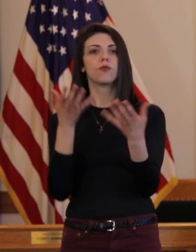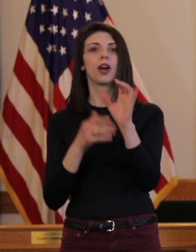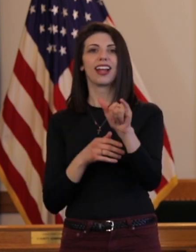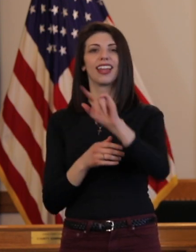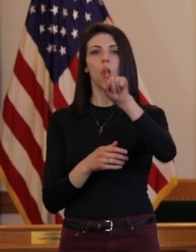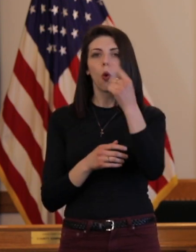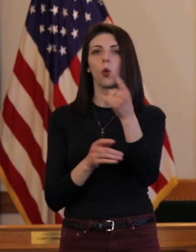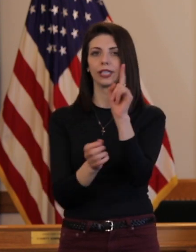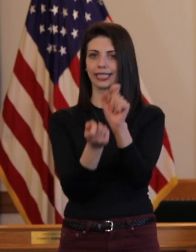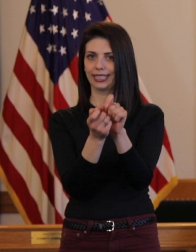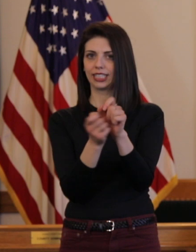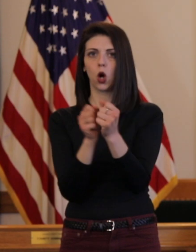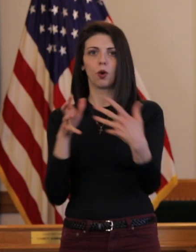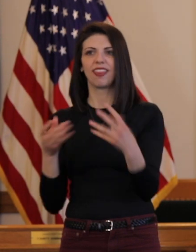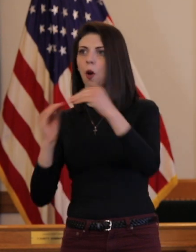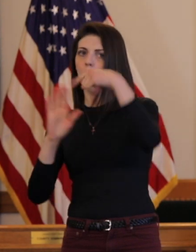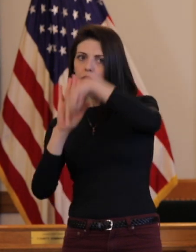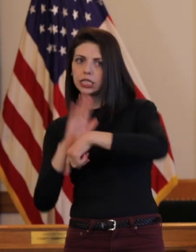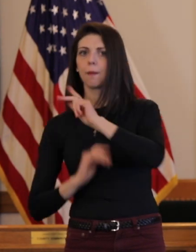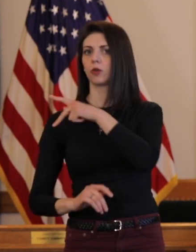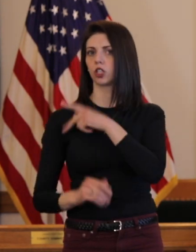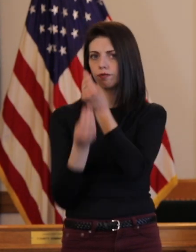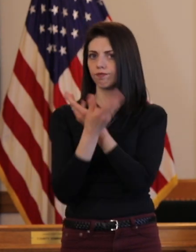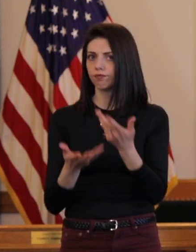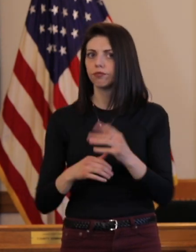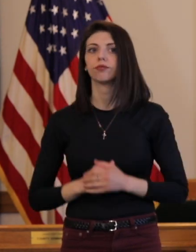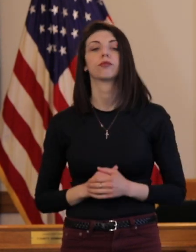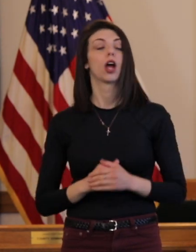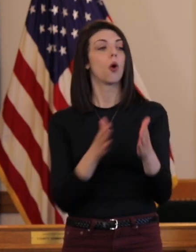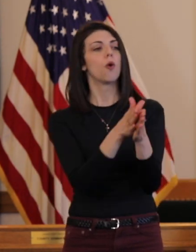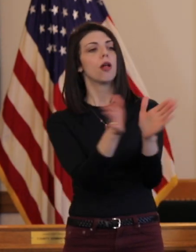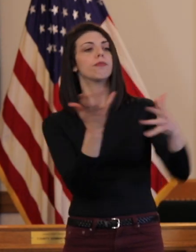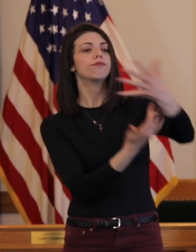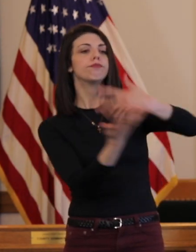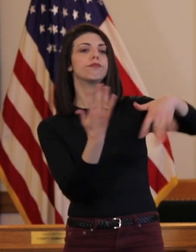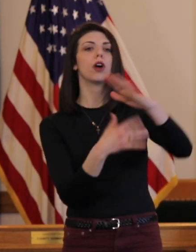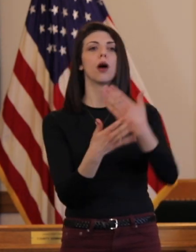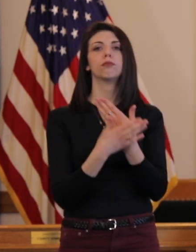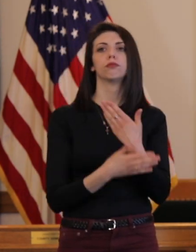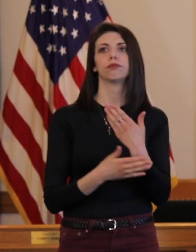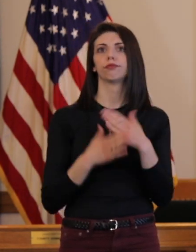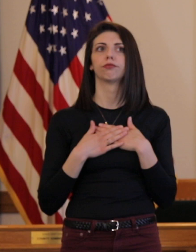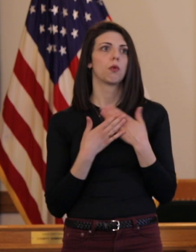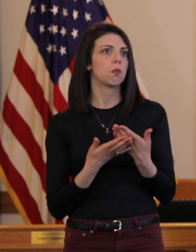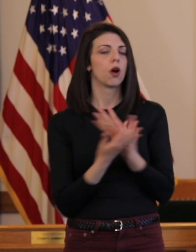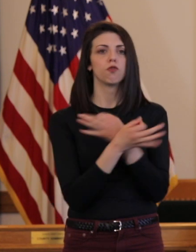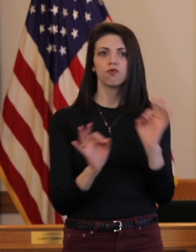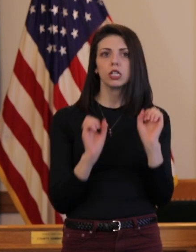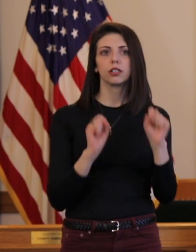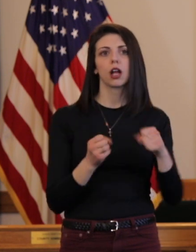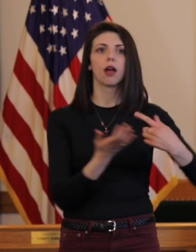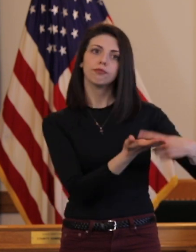identifying details. While members of the public are free to discuss or speculate in public forums, and often do, federal and